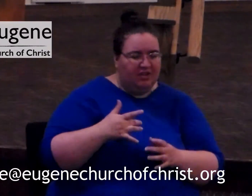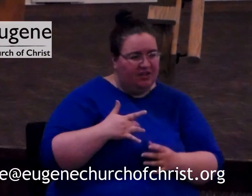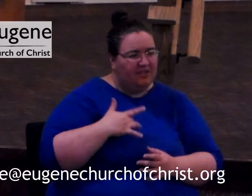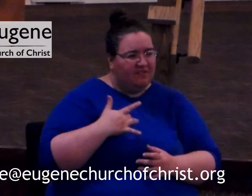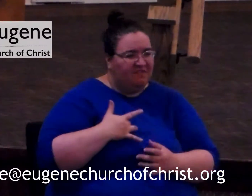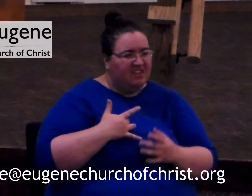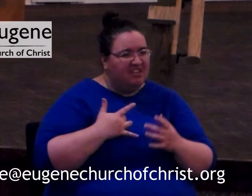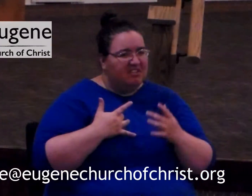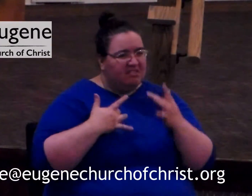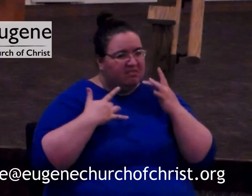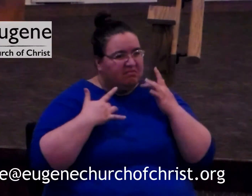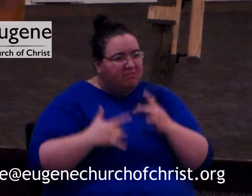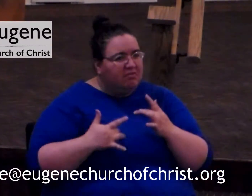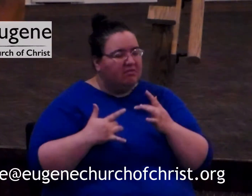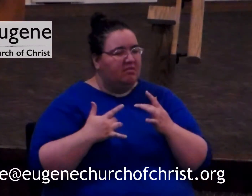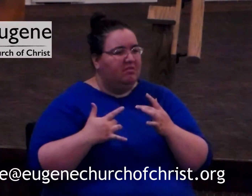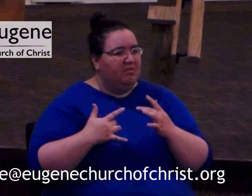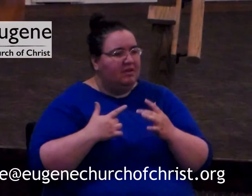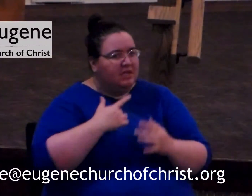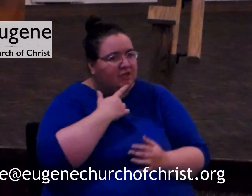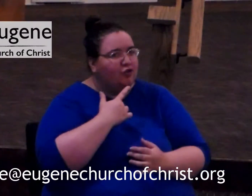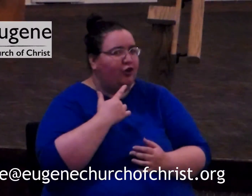Think of how this woman was